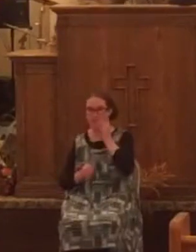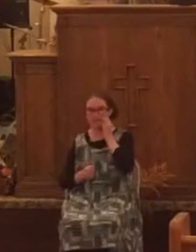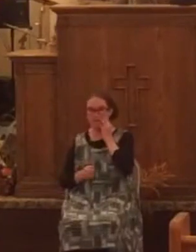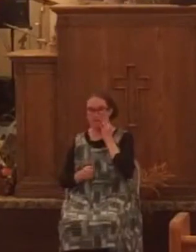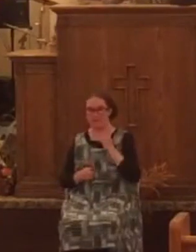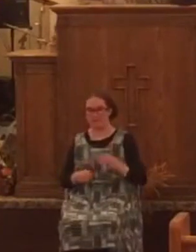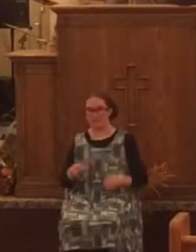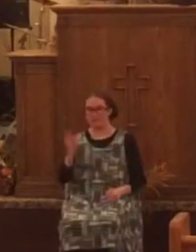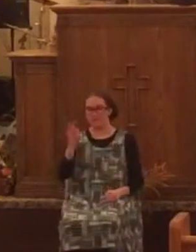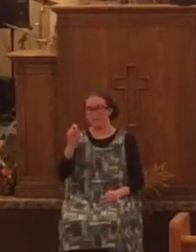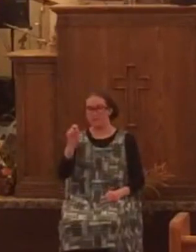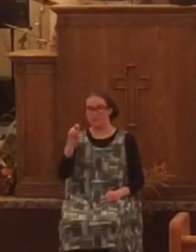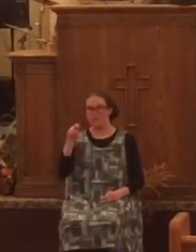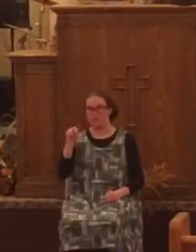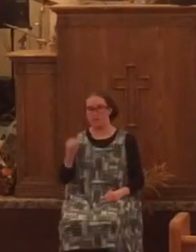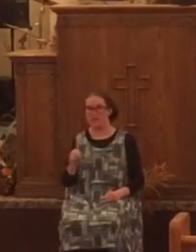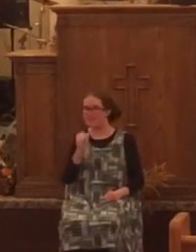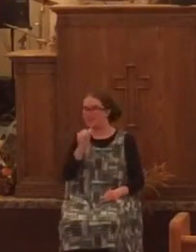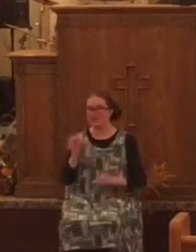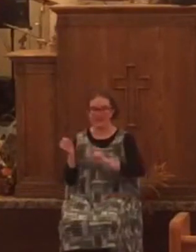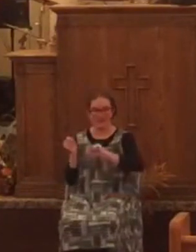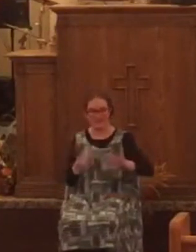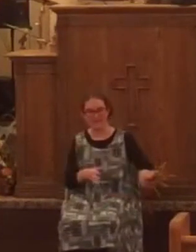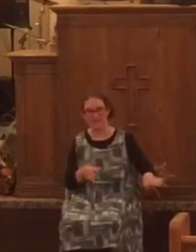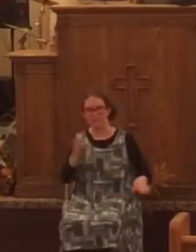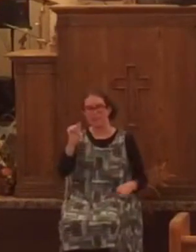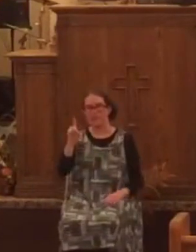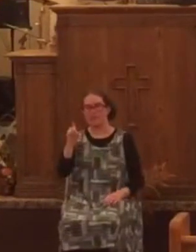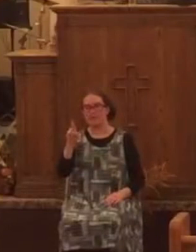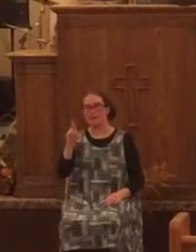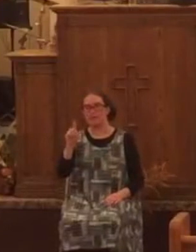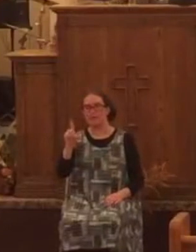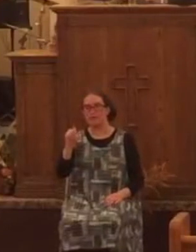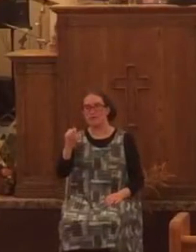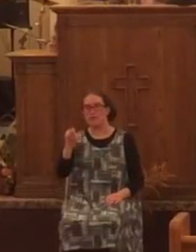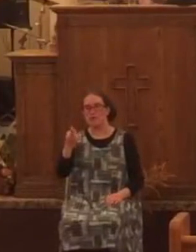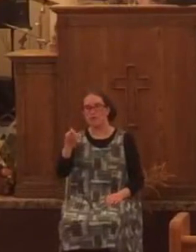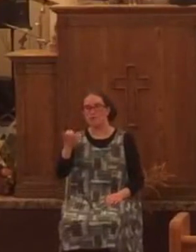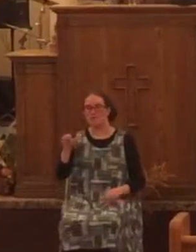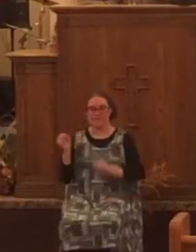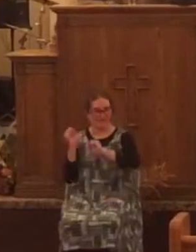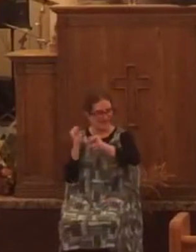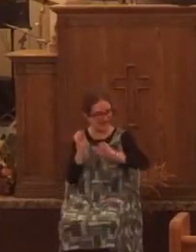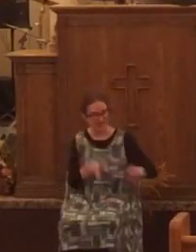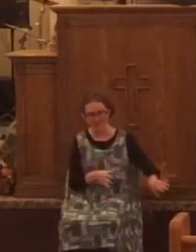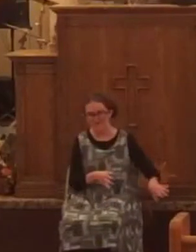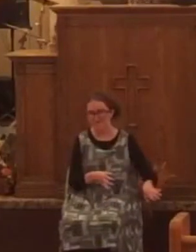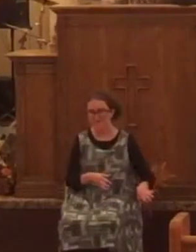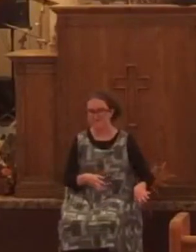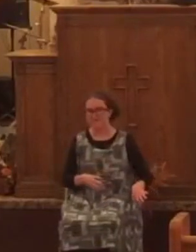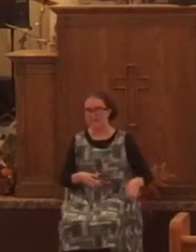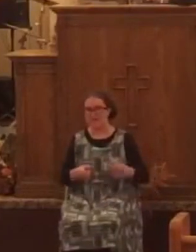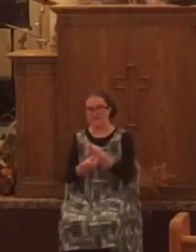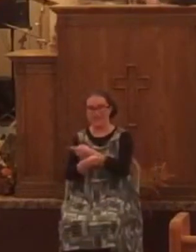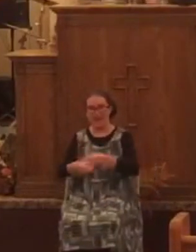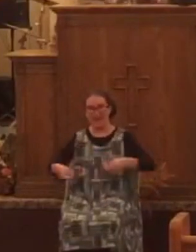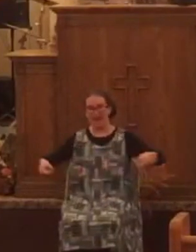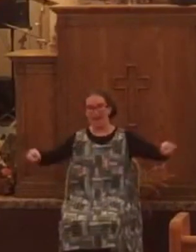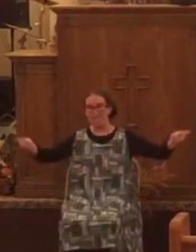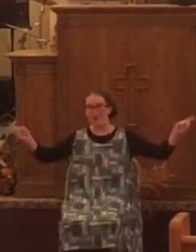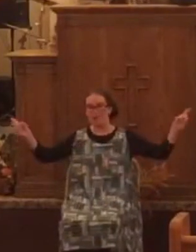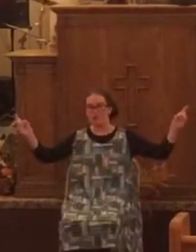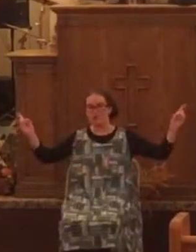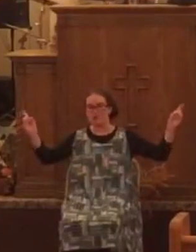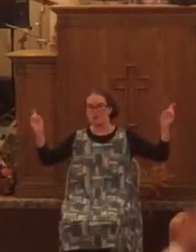in fornication. He doesn't leave you in adultery. Amen. He doesn't leave you there. Amen. He delivers you out of